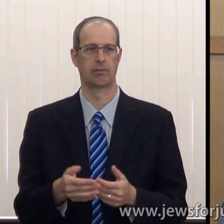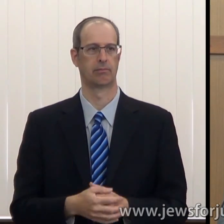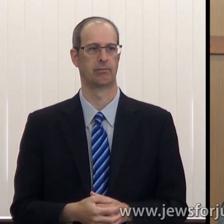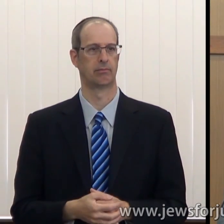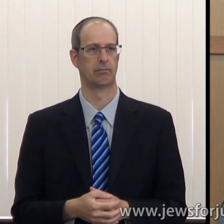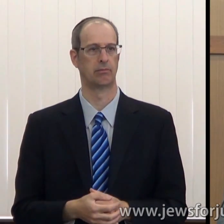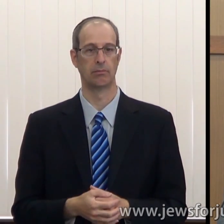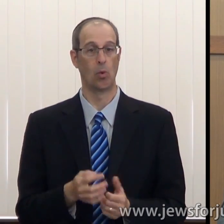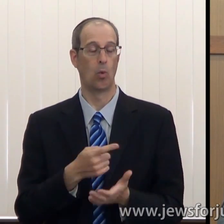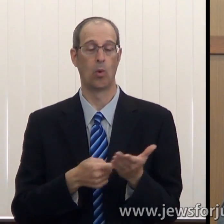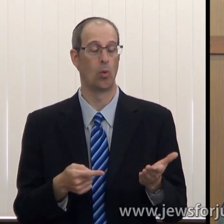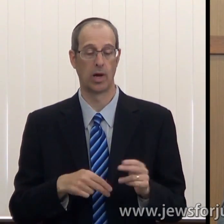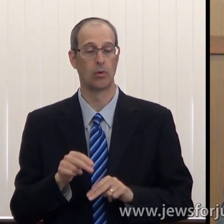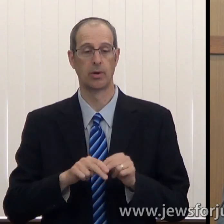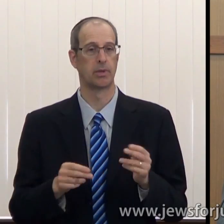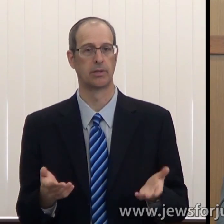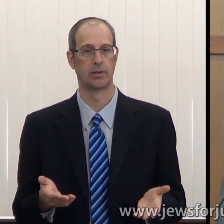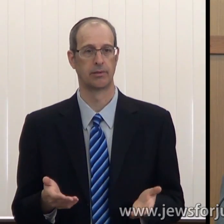What are we building?